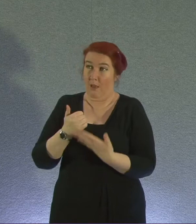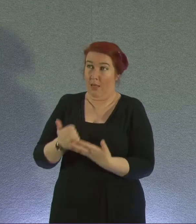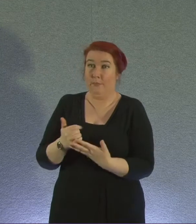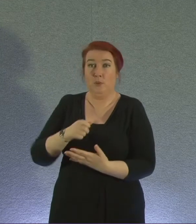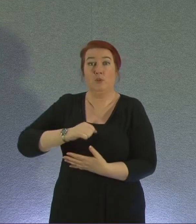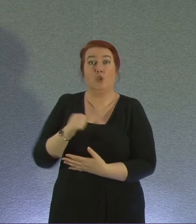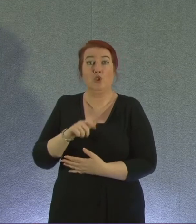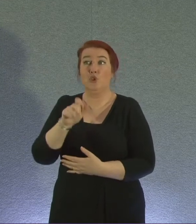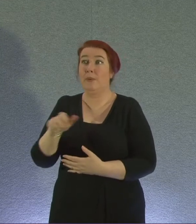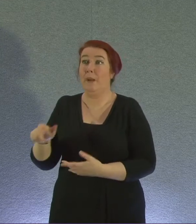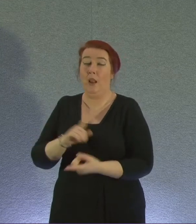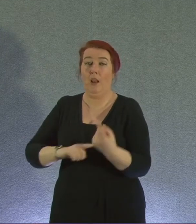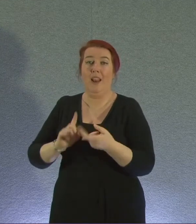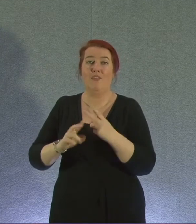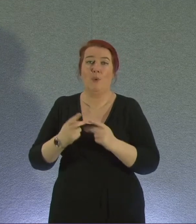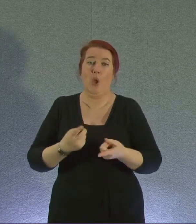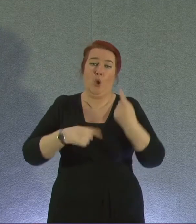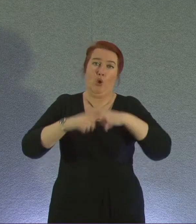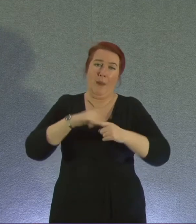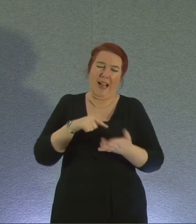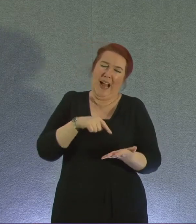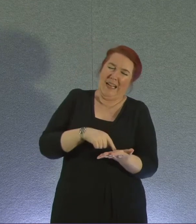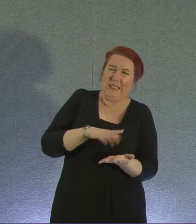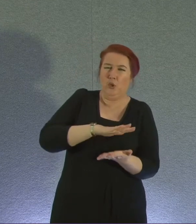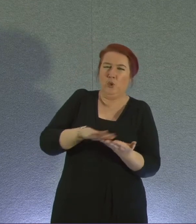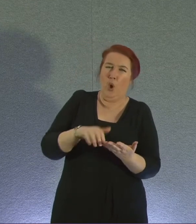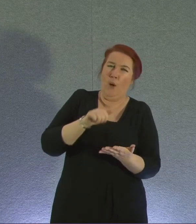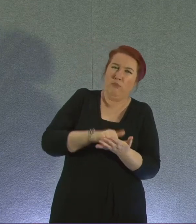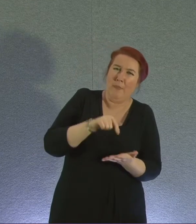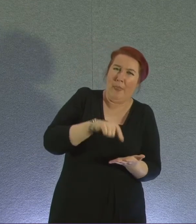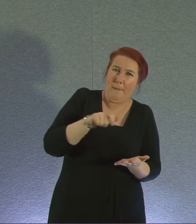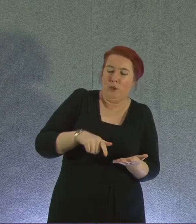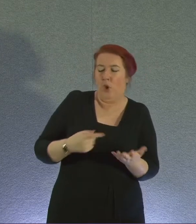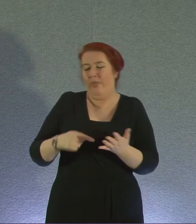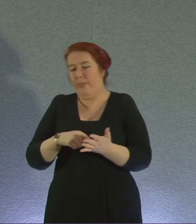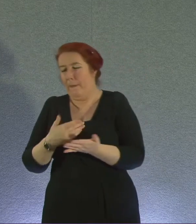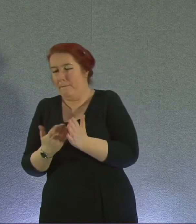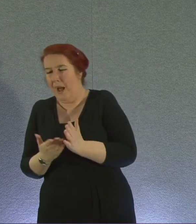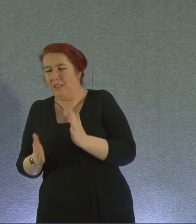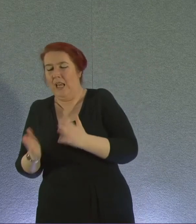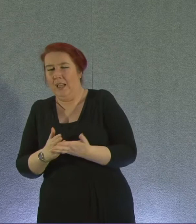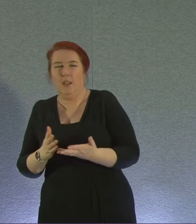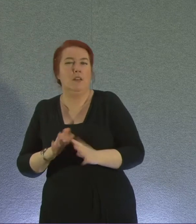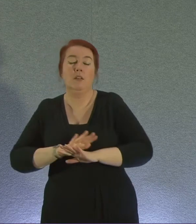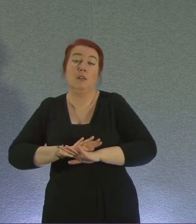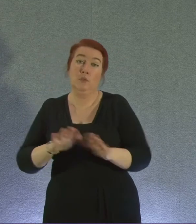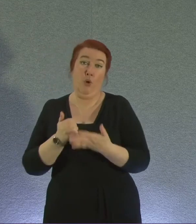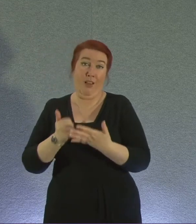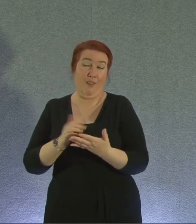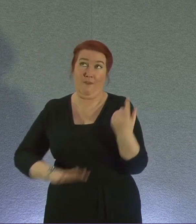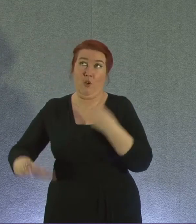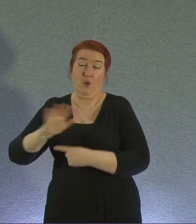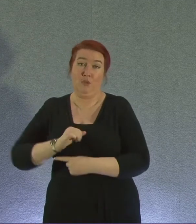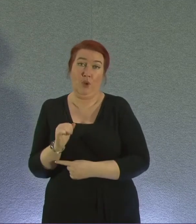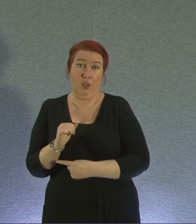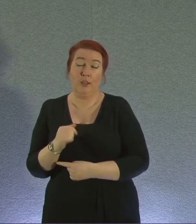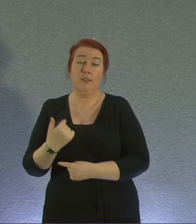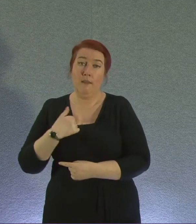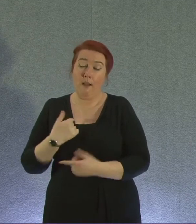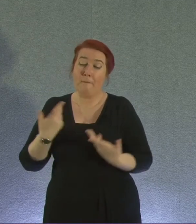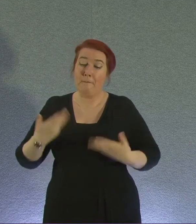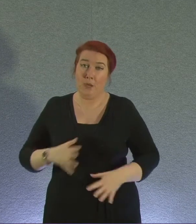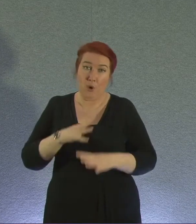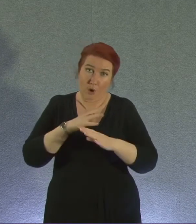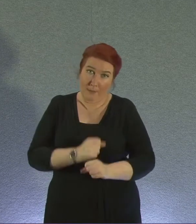start to go back and to say, well, that bit wasn't really approved by such and such, or that wasn't approved by such and such. You know, I made a commitment that I